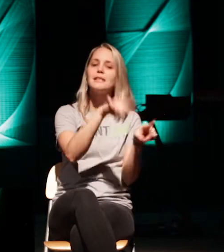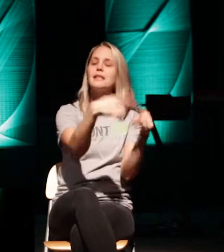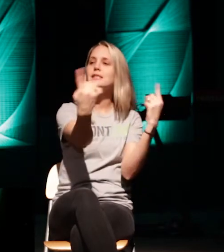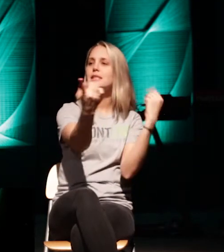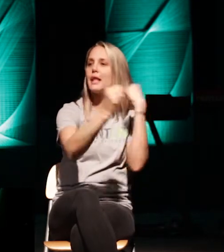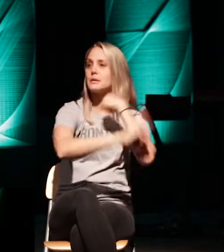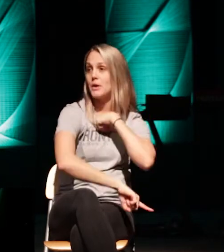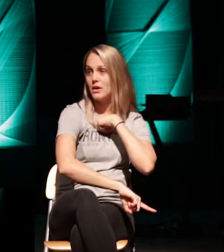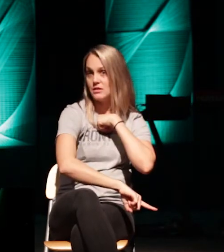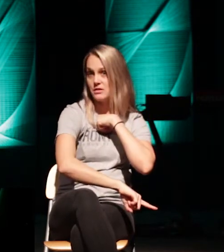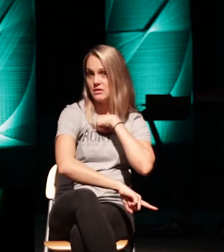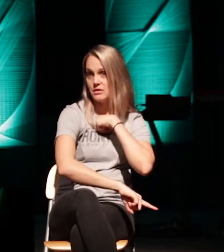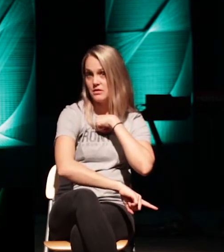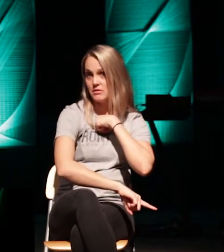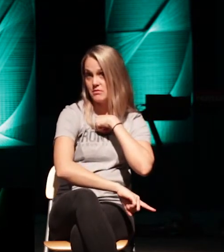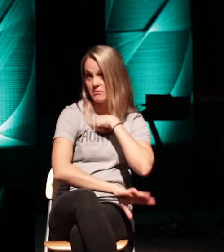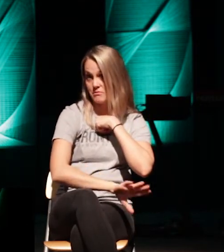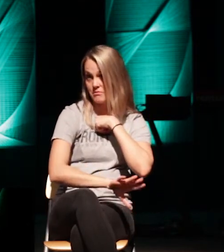Think about that.